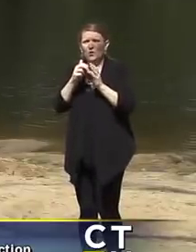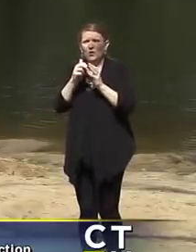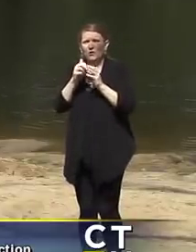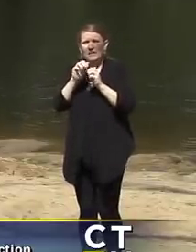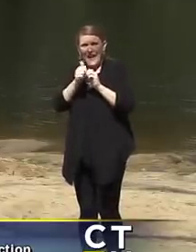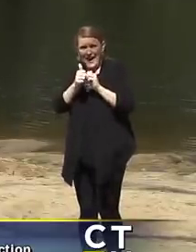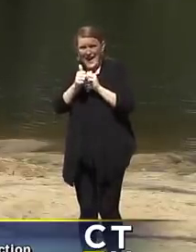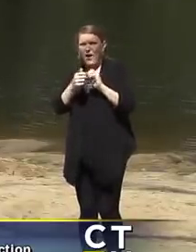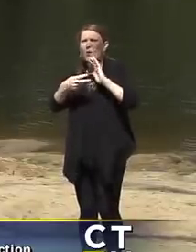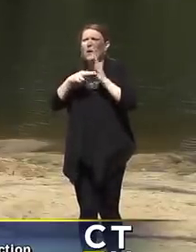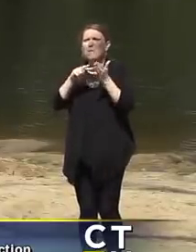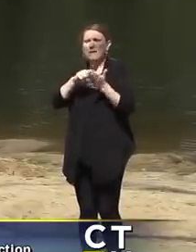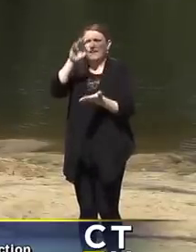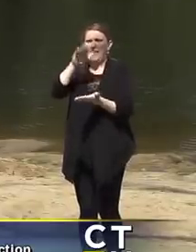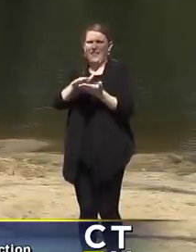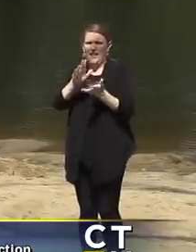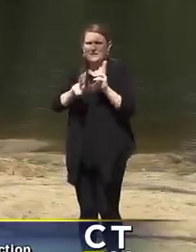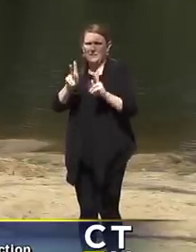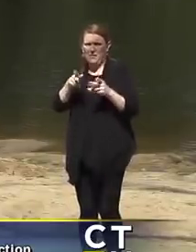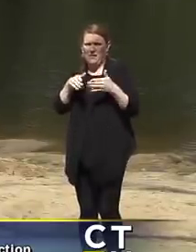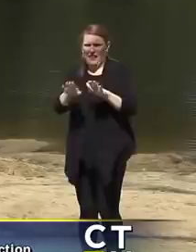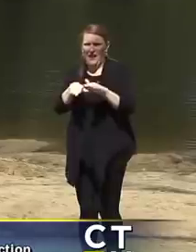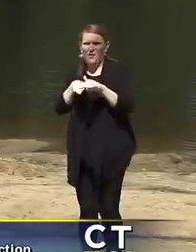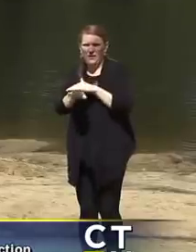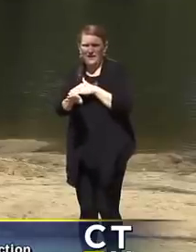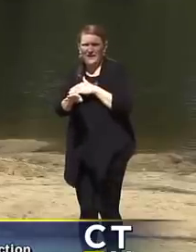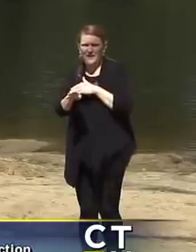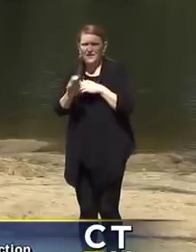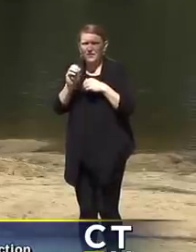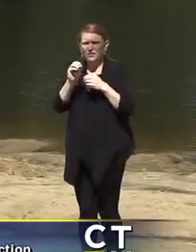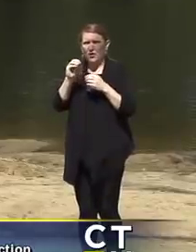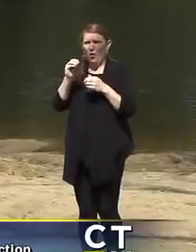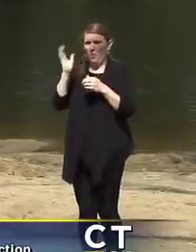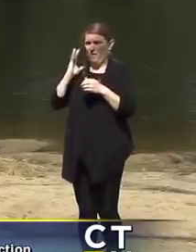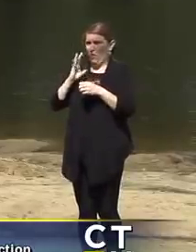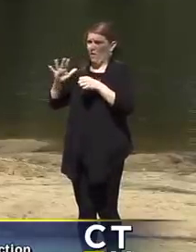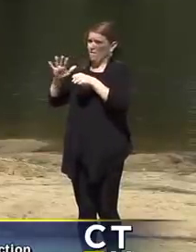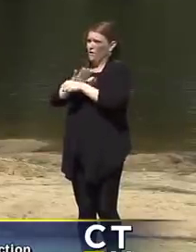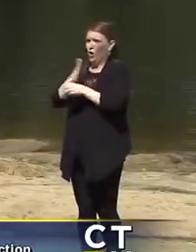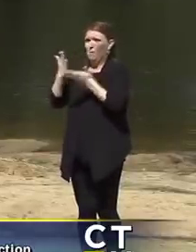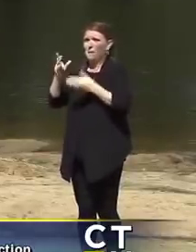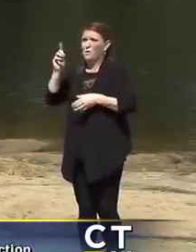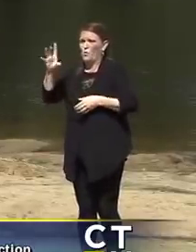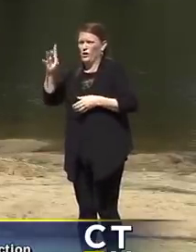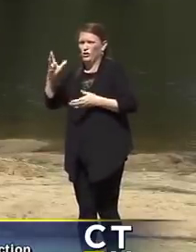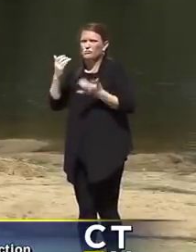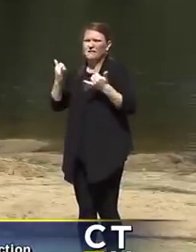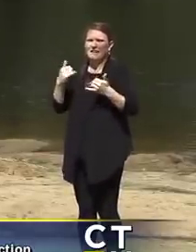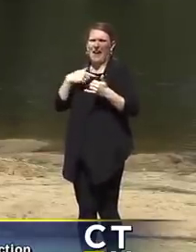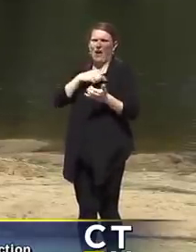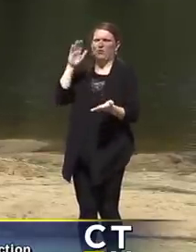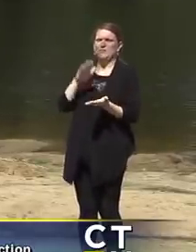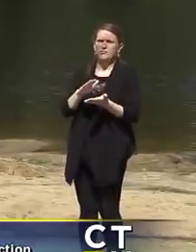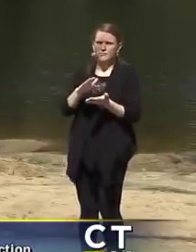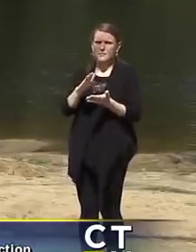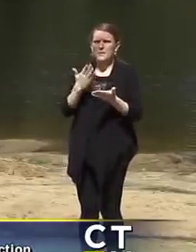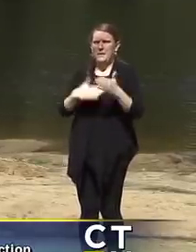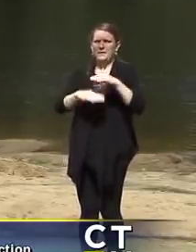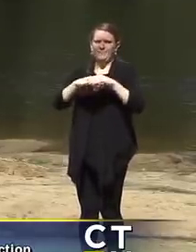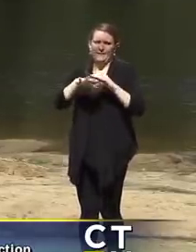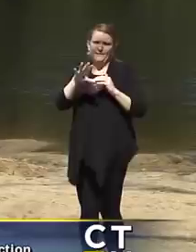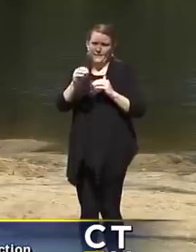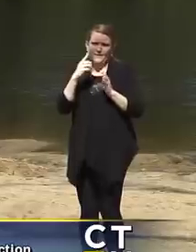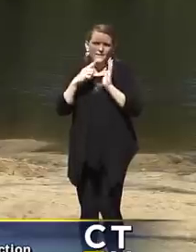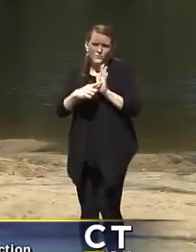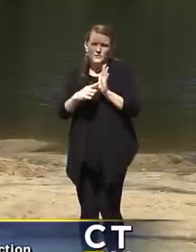establishing lower capacity levels in our parking lots in some of the more popular parks. We've been monitoring usage on a